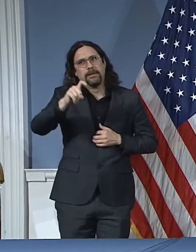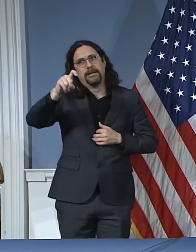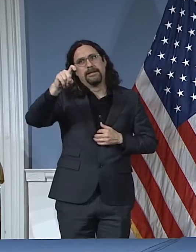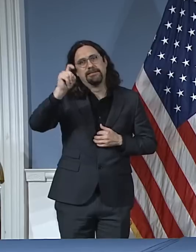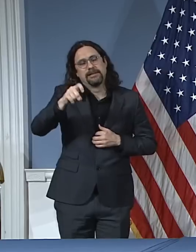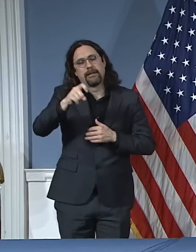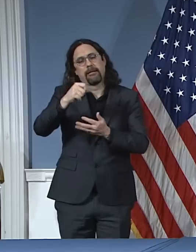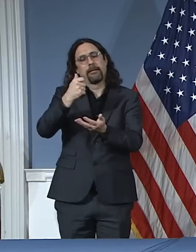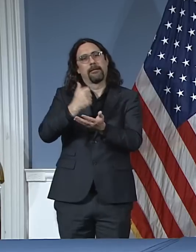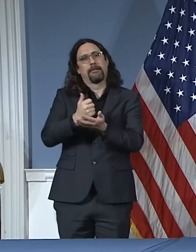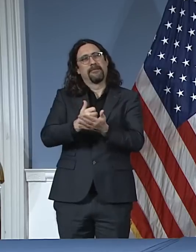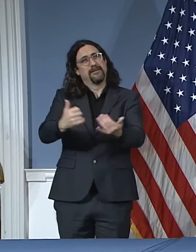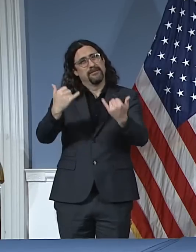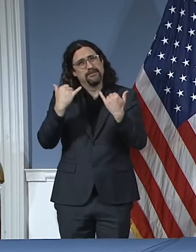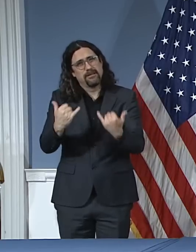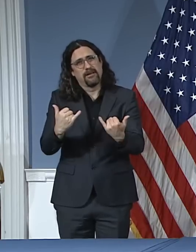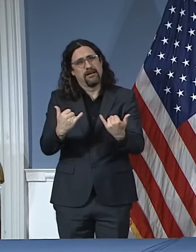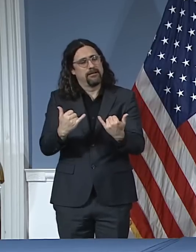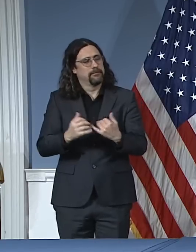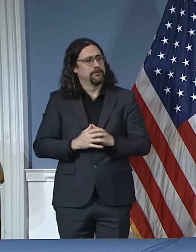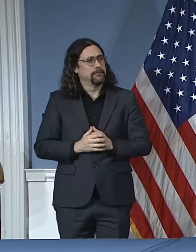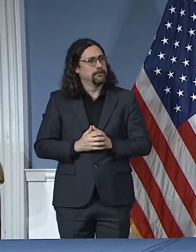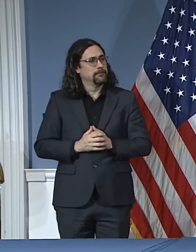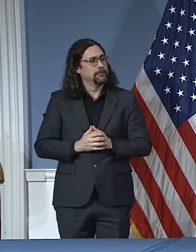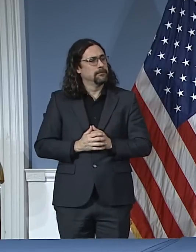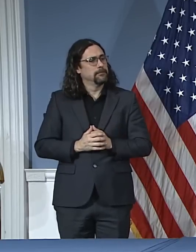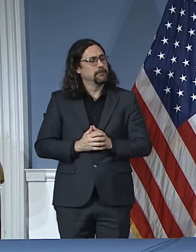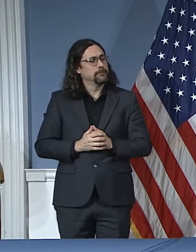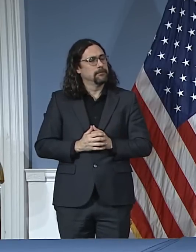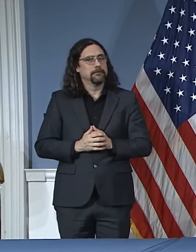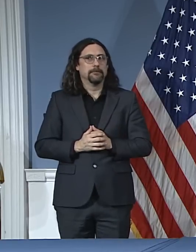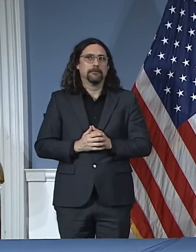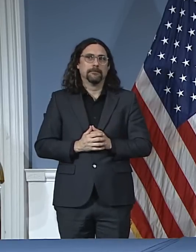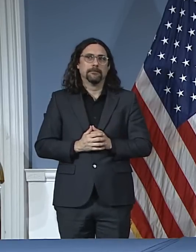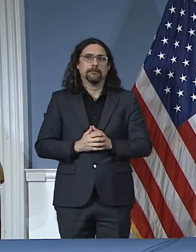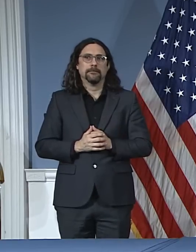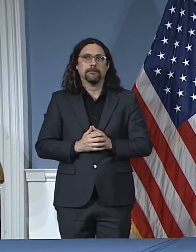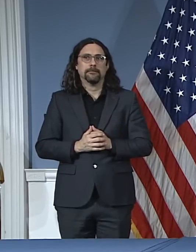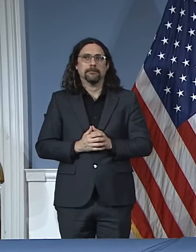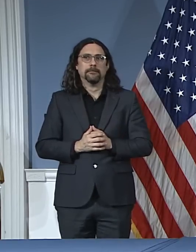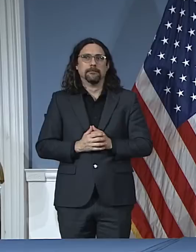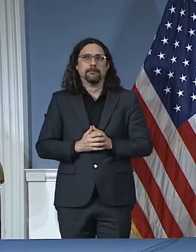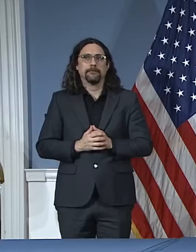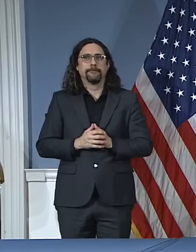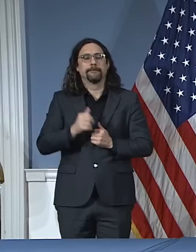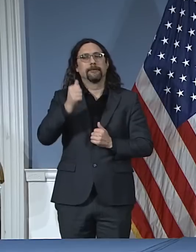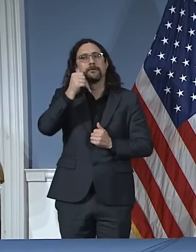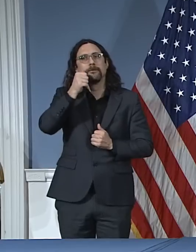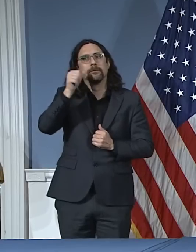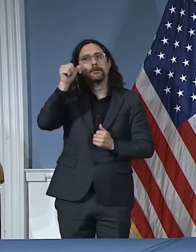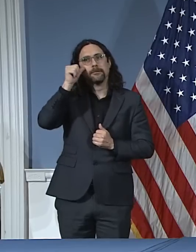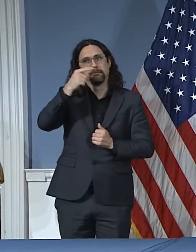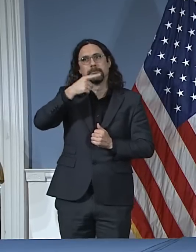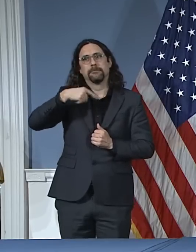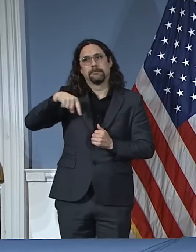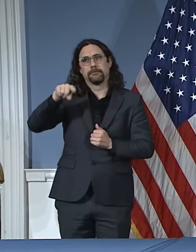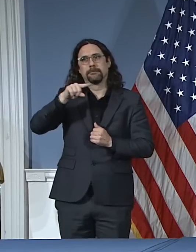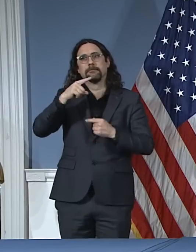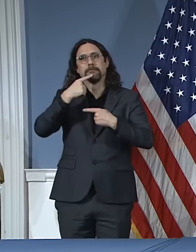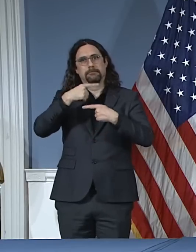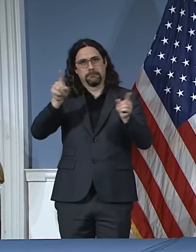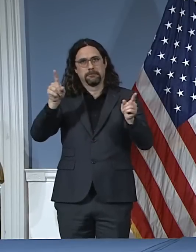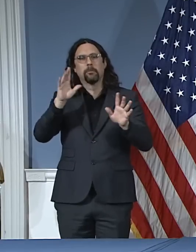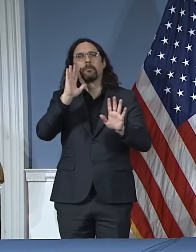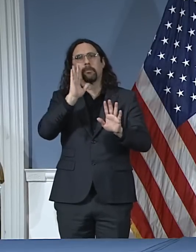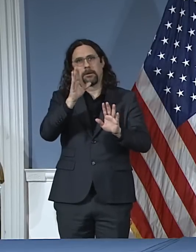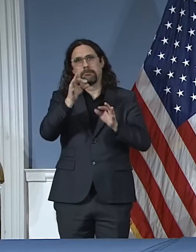Very quickly, and this has been put out publicly yesterday, I'll just give a brief overview. Number of personnel announcements.